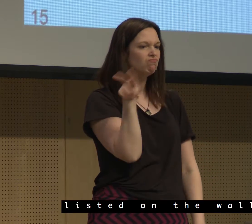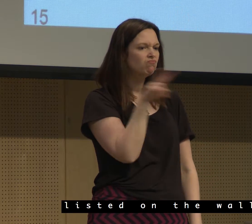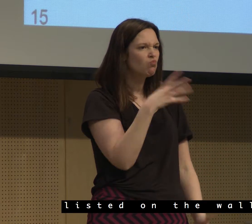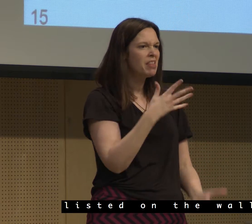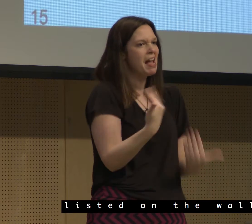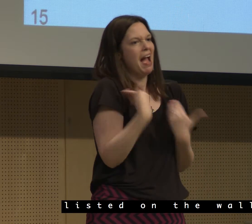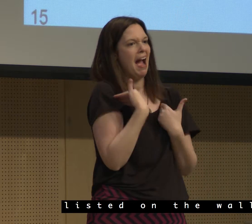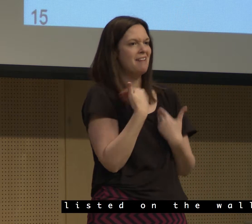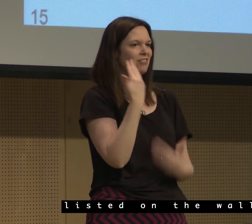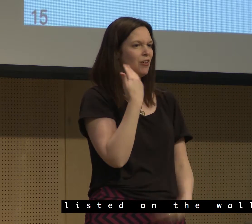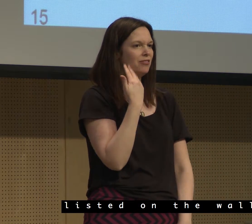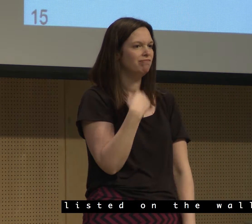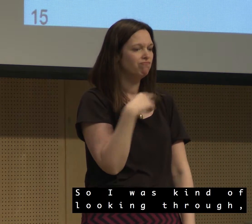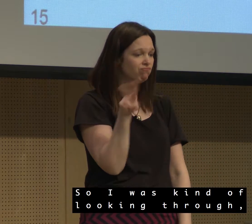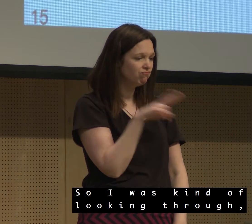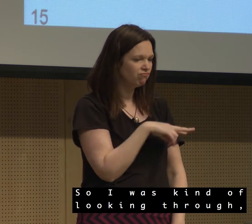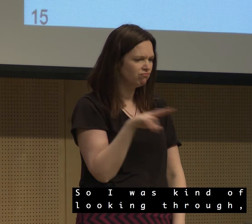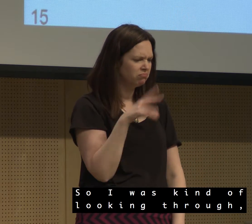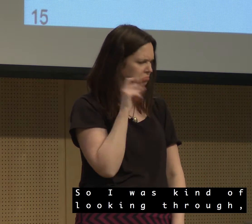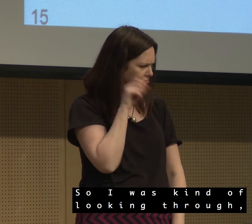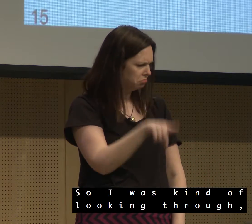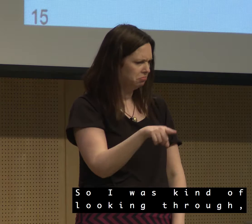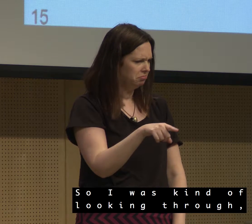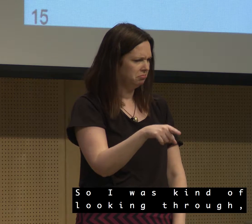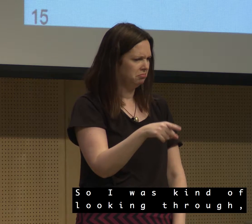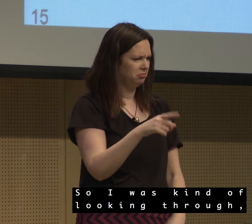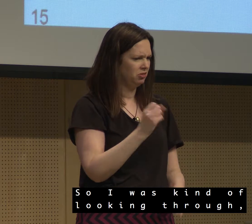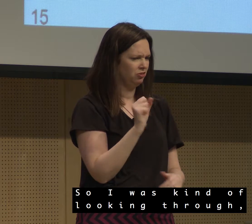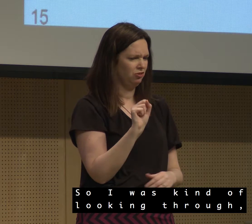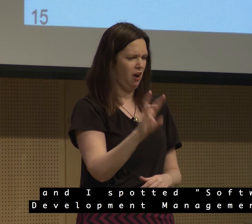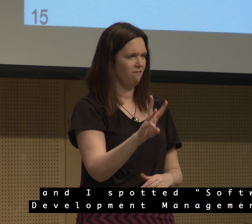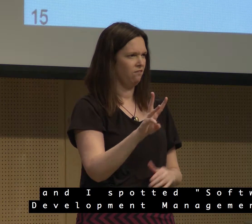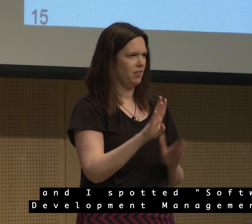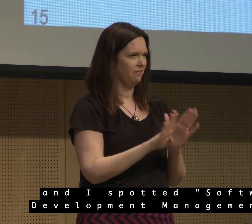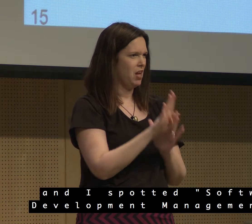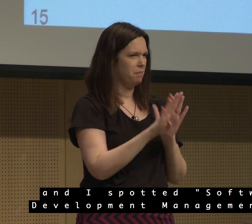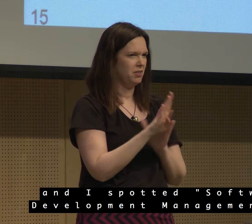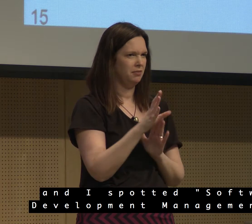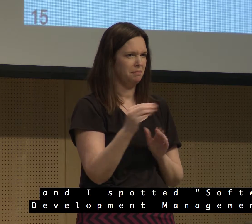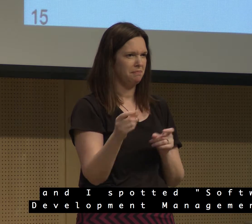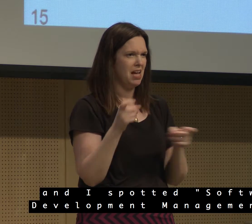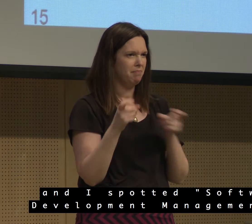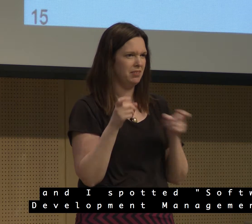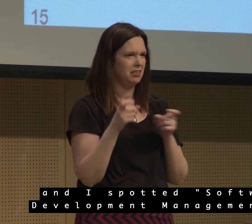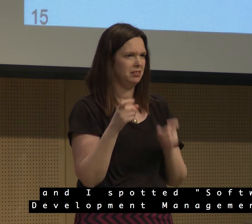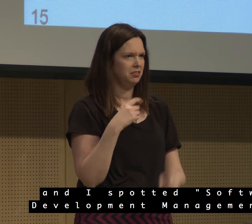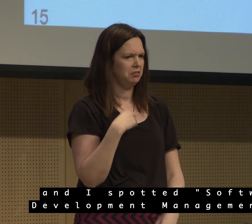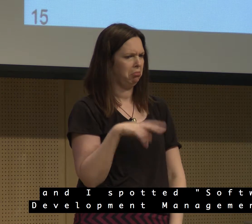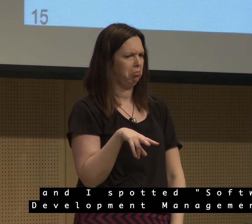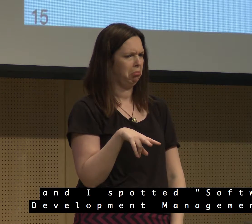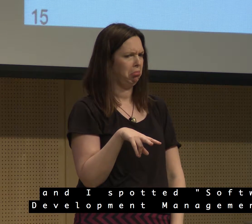majors listed on the wall. So I was kind of looking through, and I spotted software